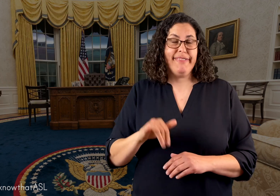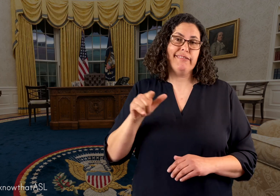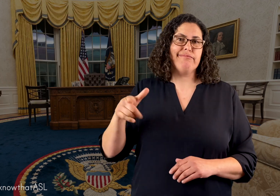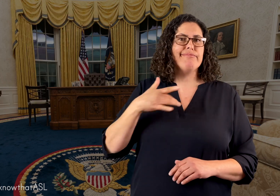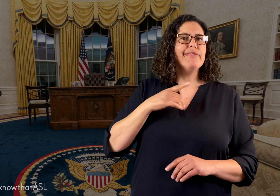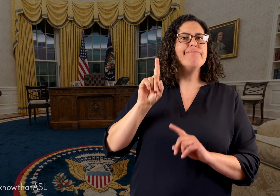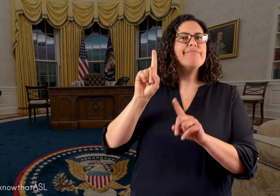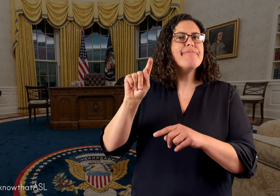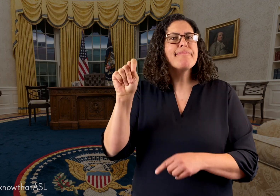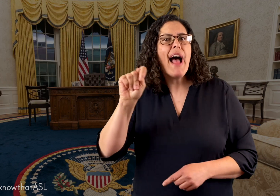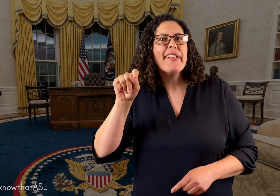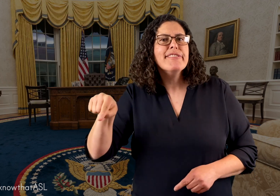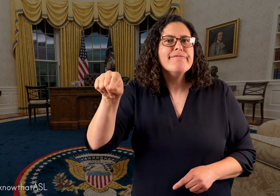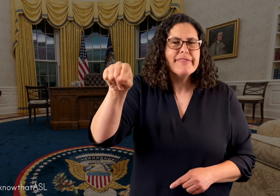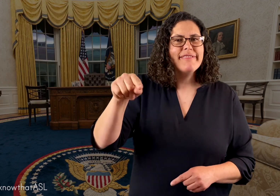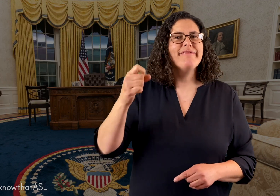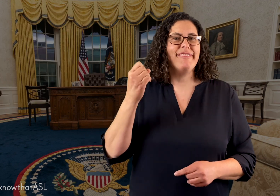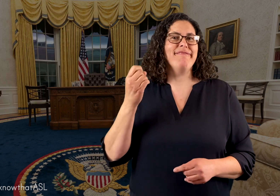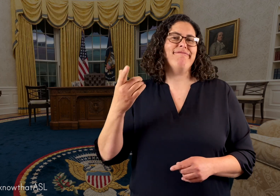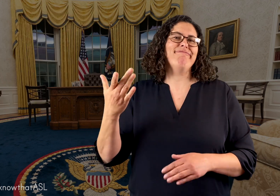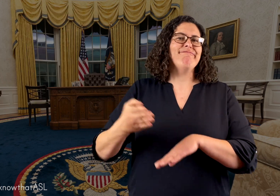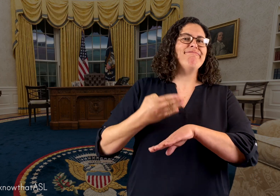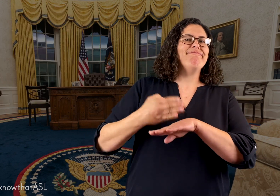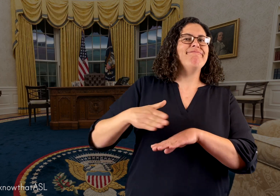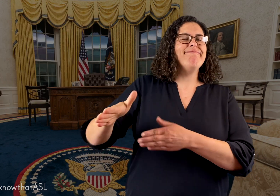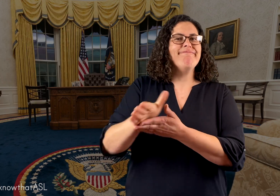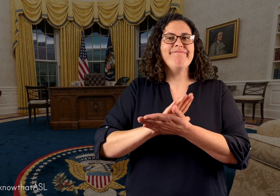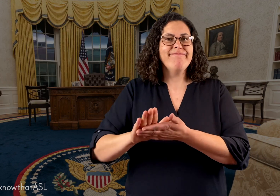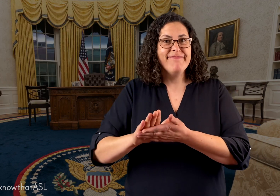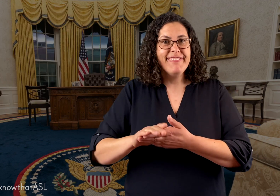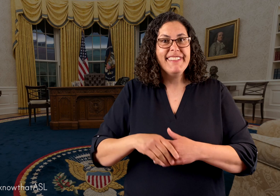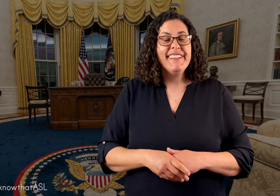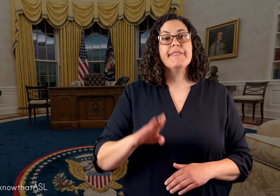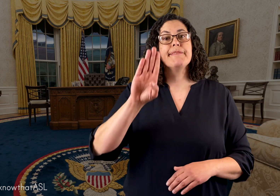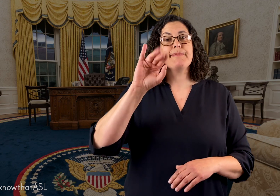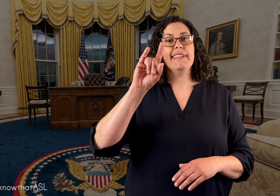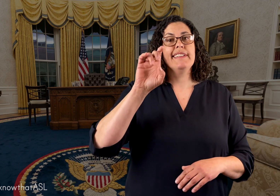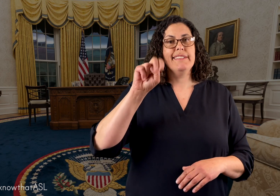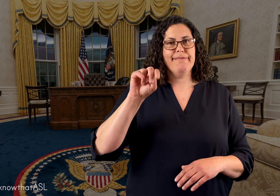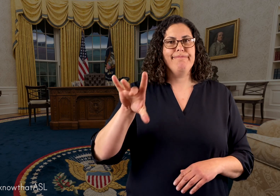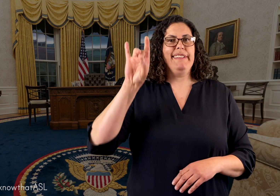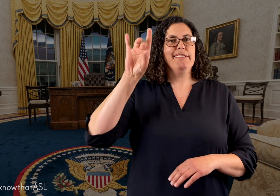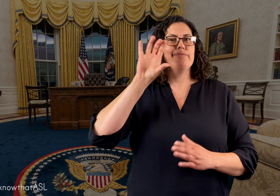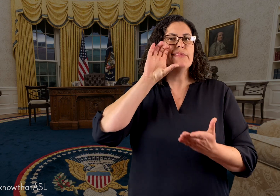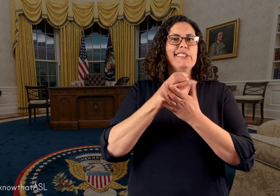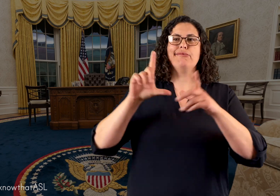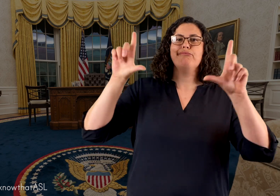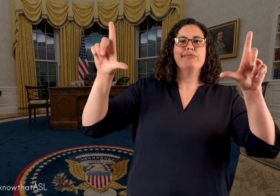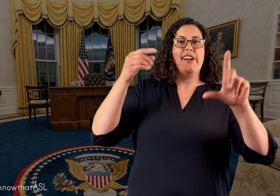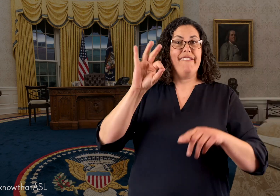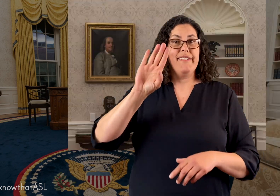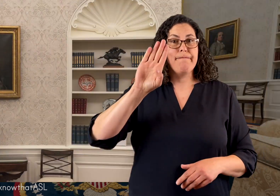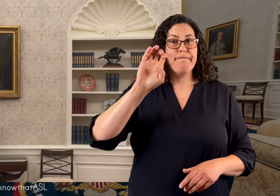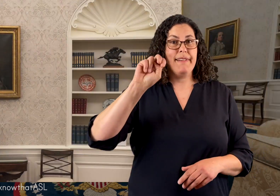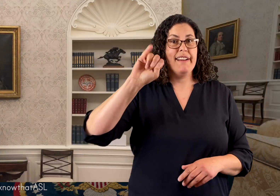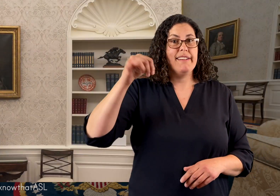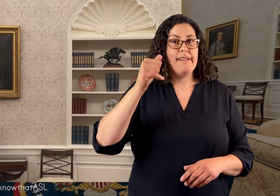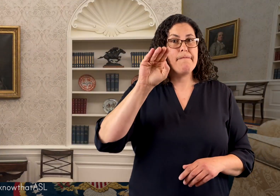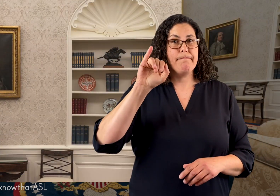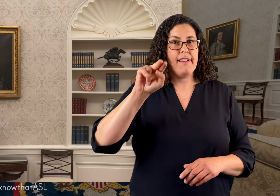where her office is. So she'd frequent the bathroom in those areas. So they went ahead and renovated it. Also, Biden picked